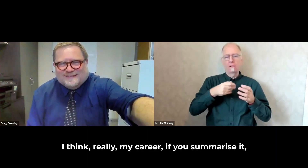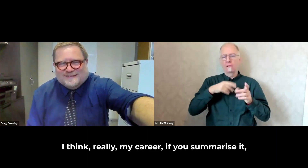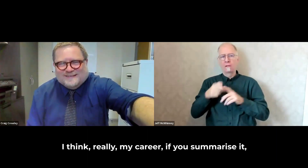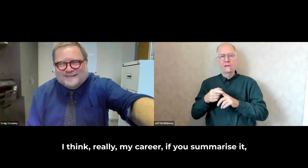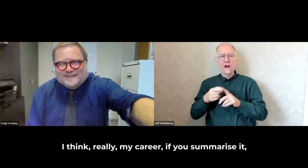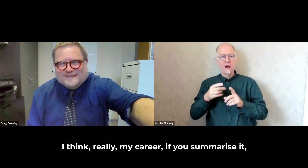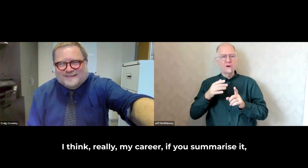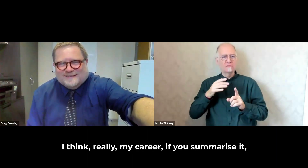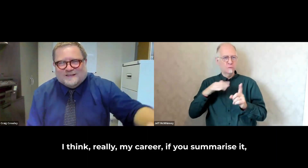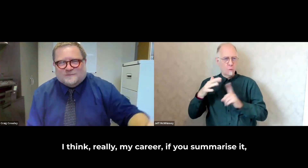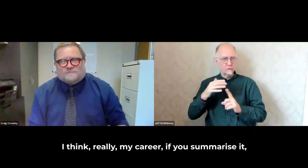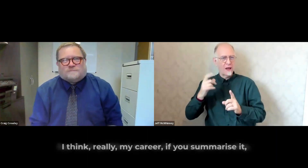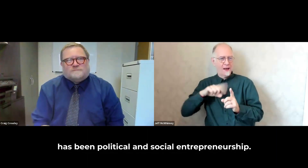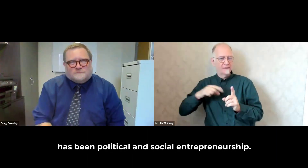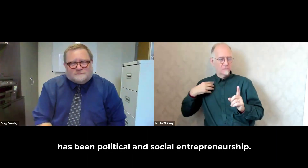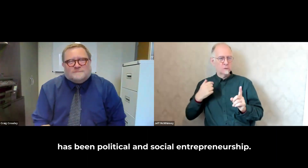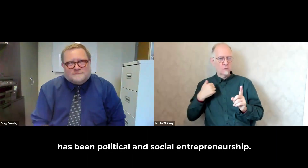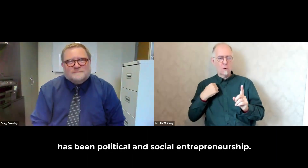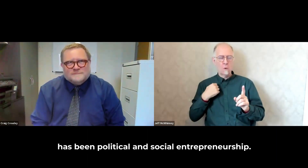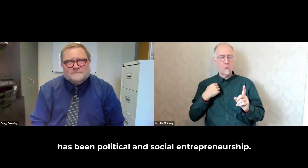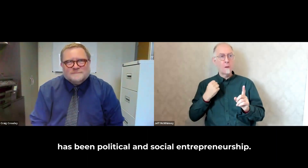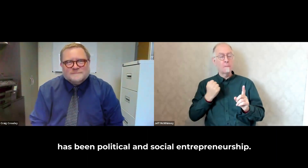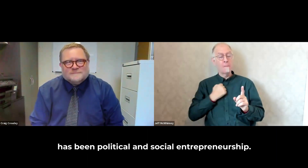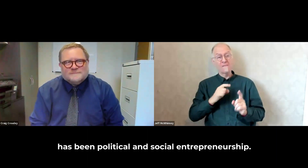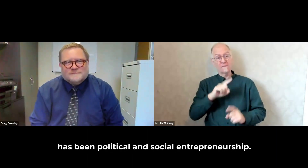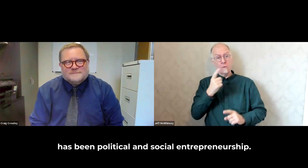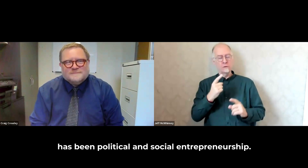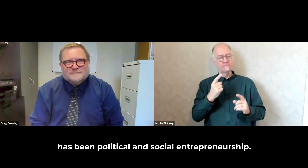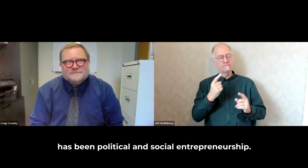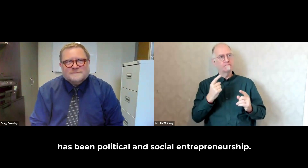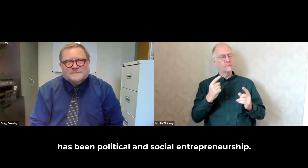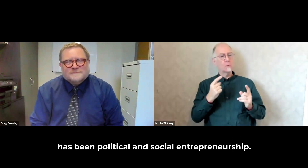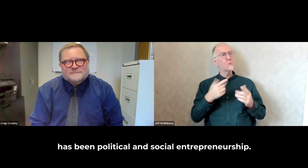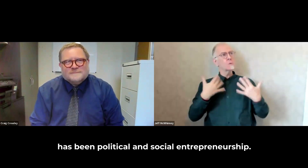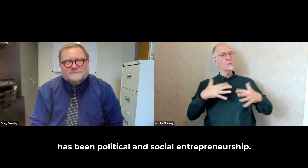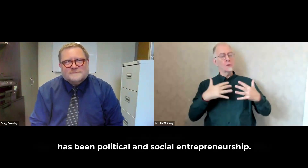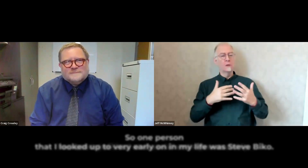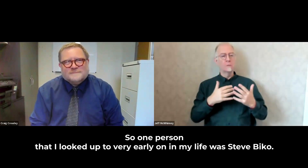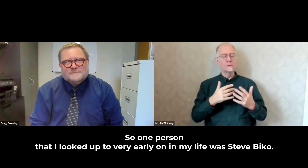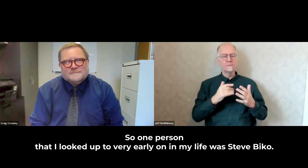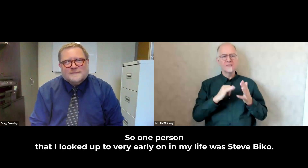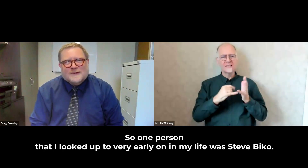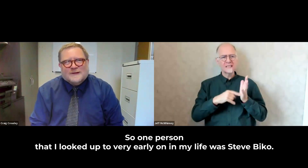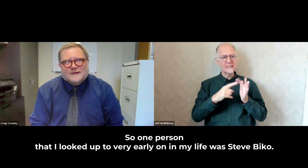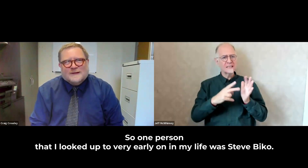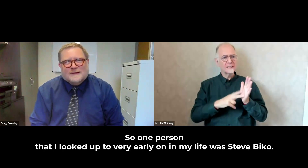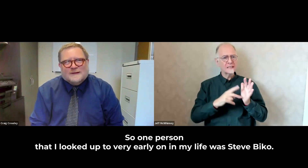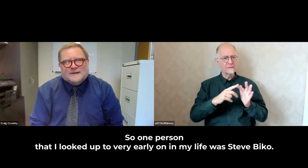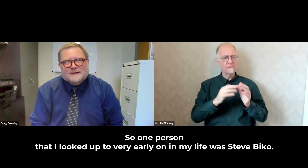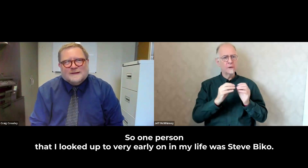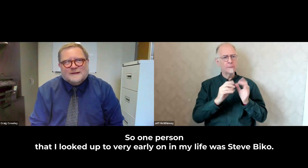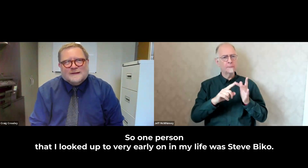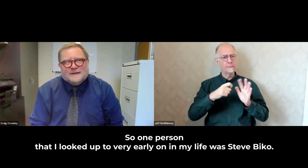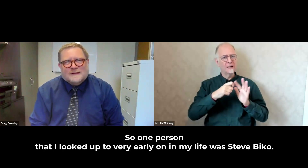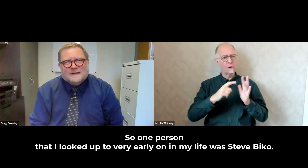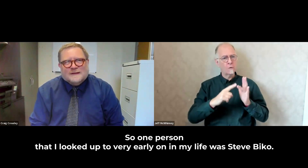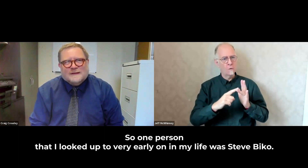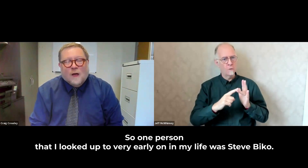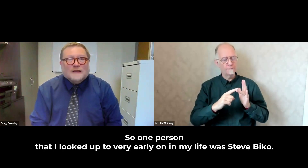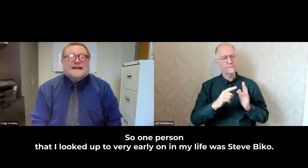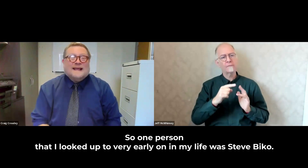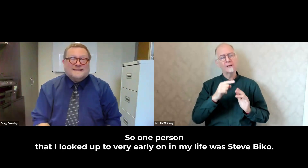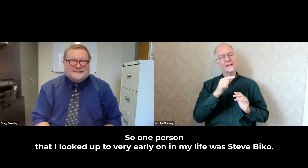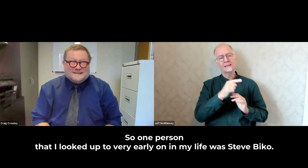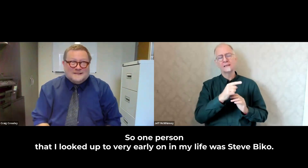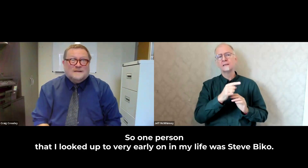really, my career, if you summarize it, has been political and social entrepreneurship. So, one person that I looked up to very early on in